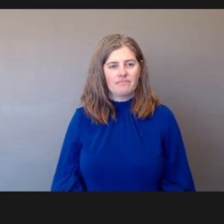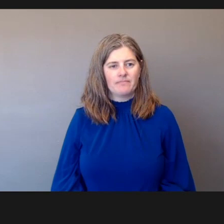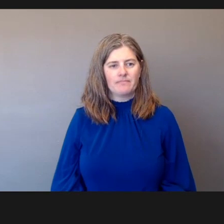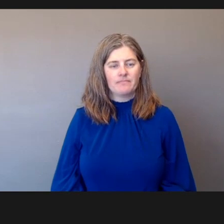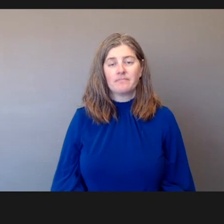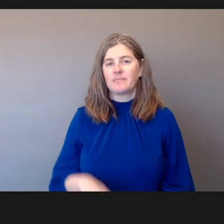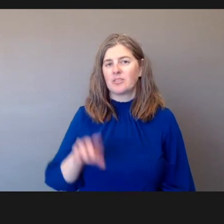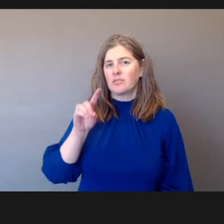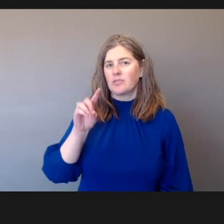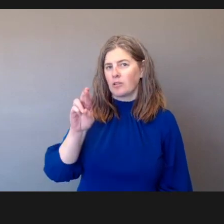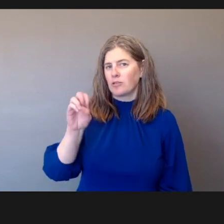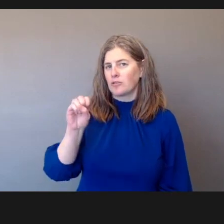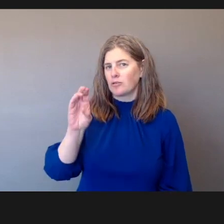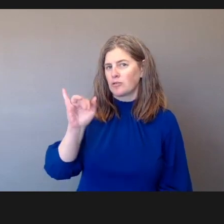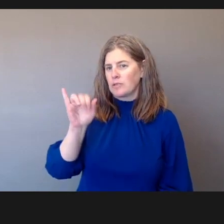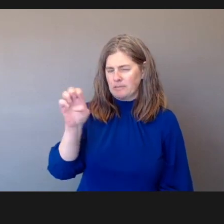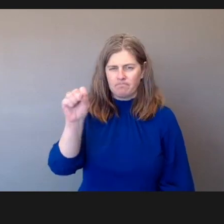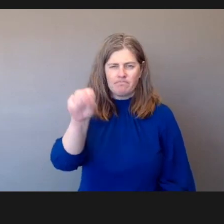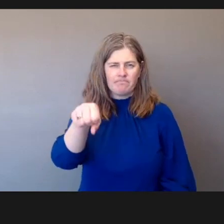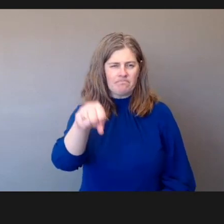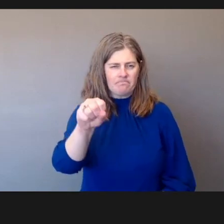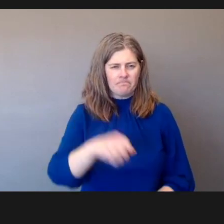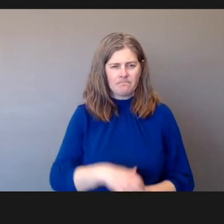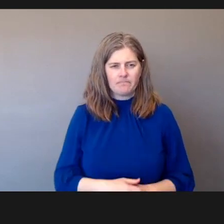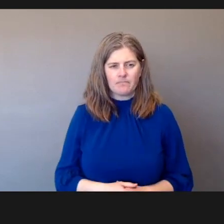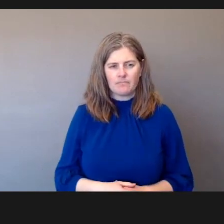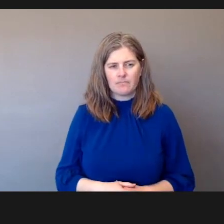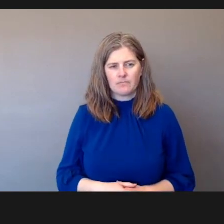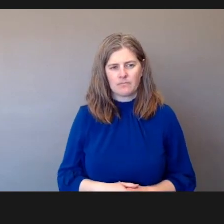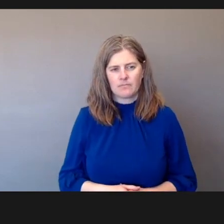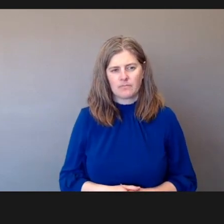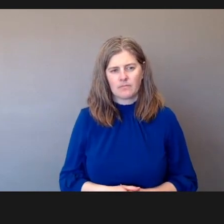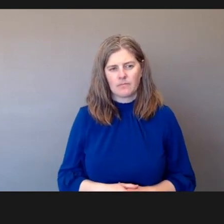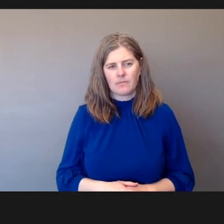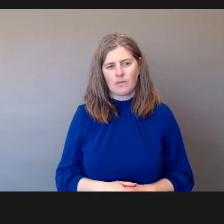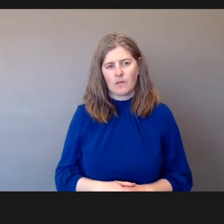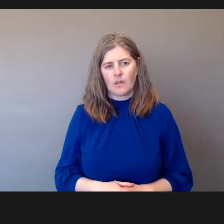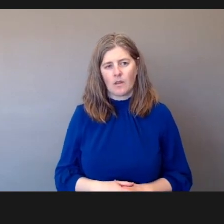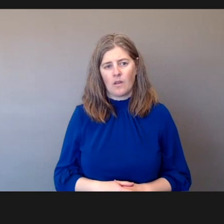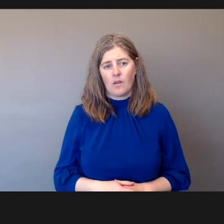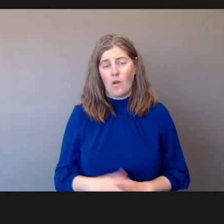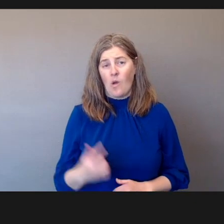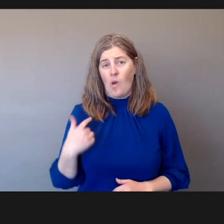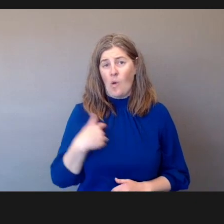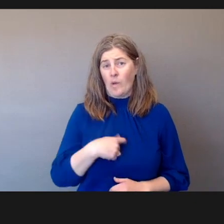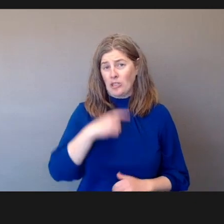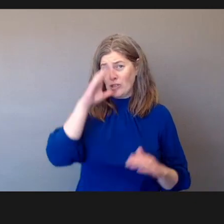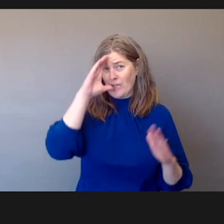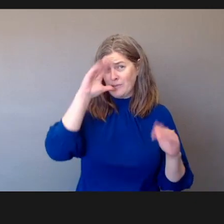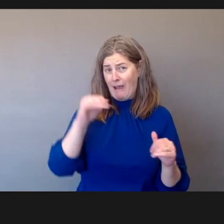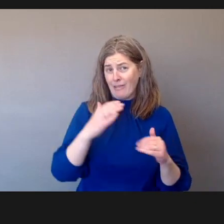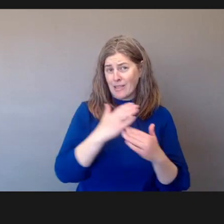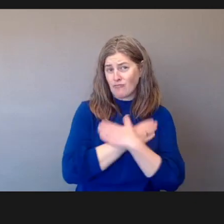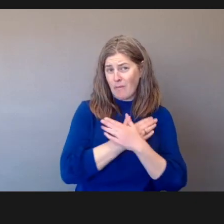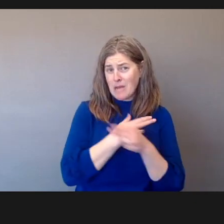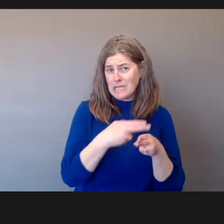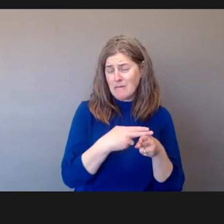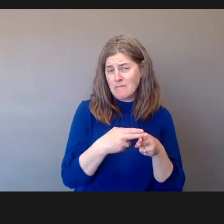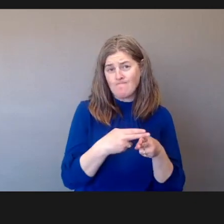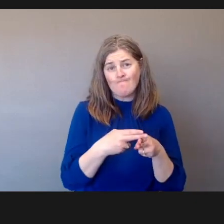Yeah, I think there's no question that we should all expect that this respite is temporary.